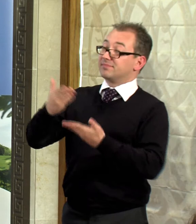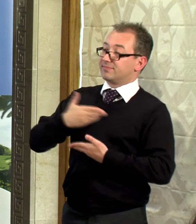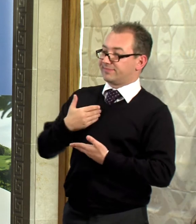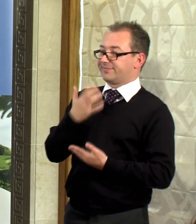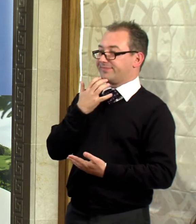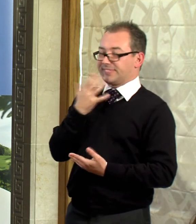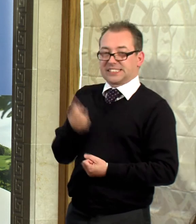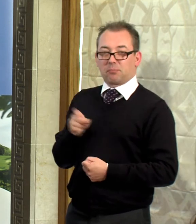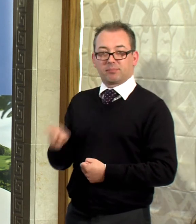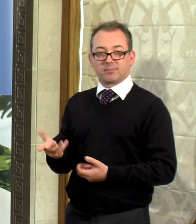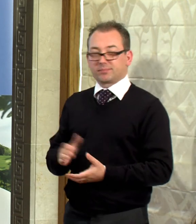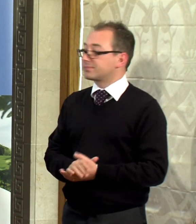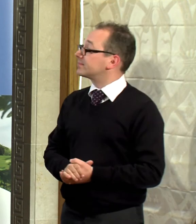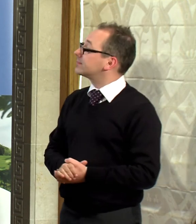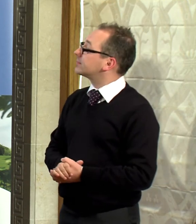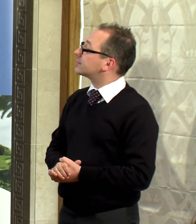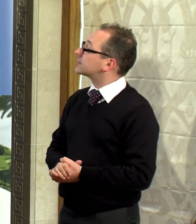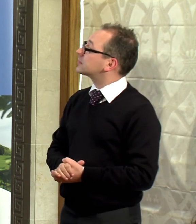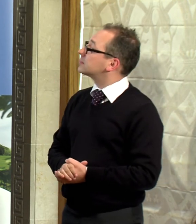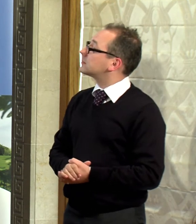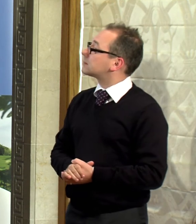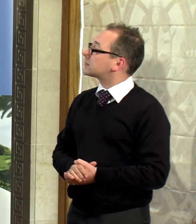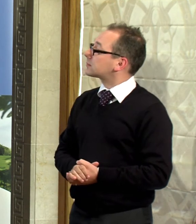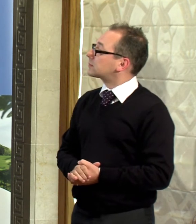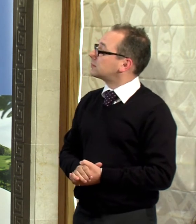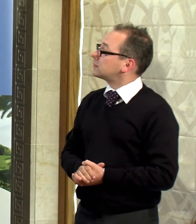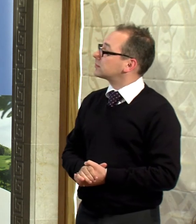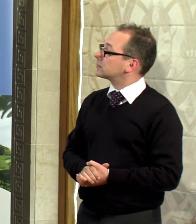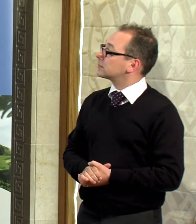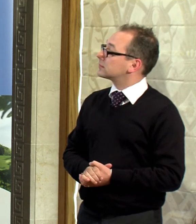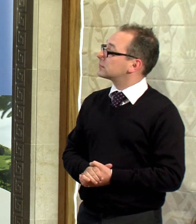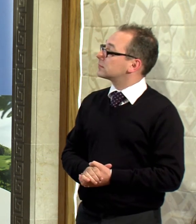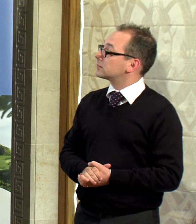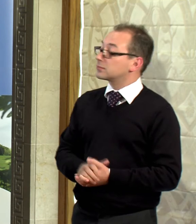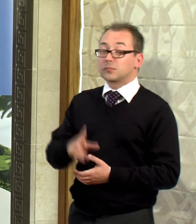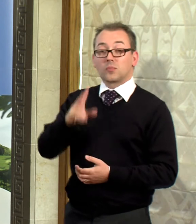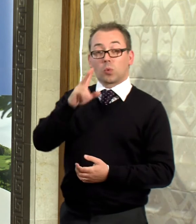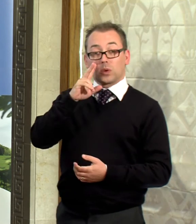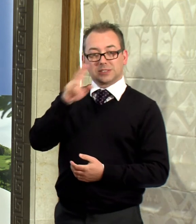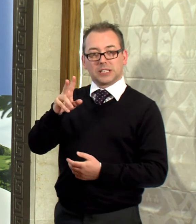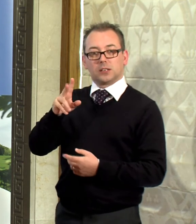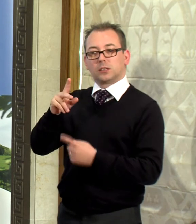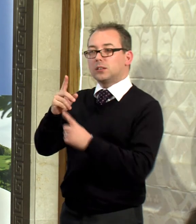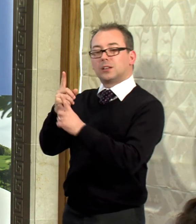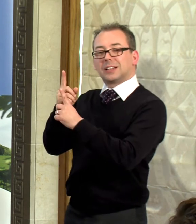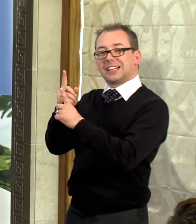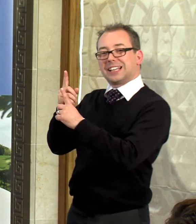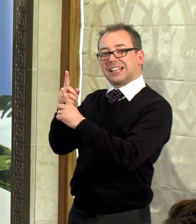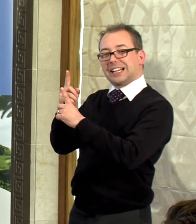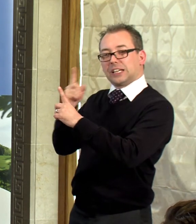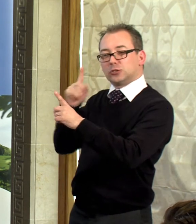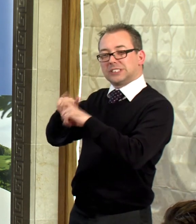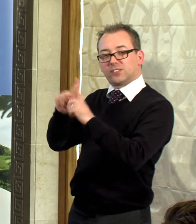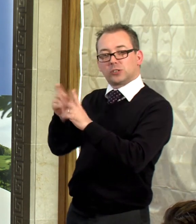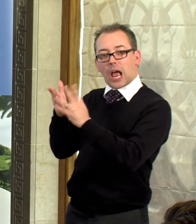The next graph shows the distribution of the percentage of venues at which each of the access facilities